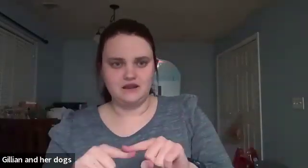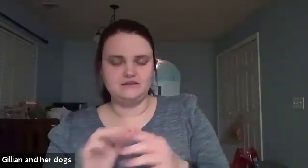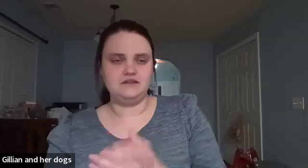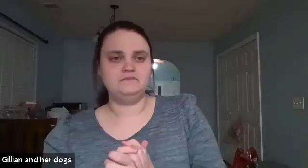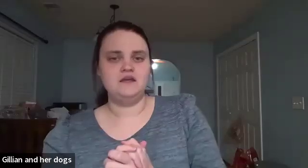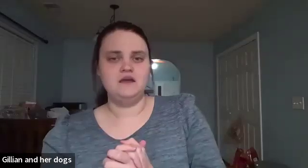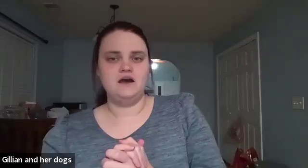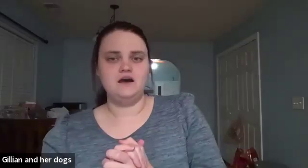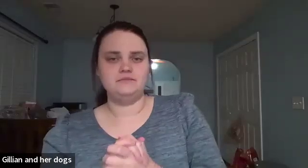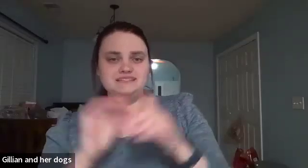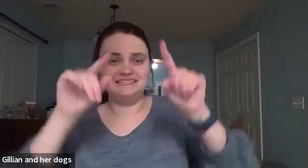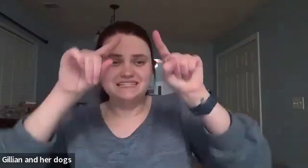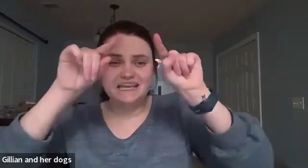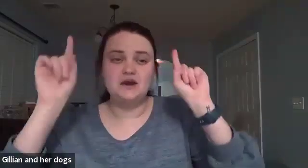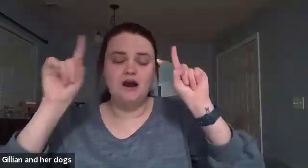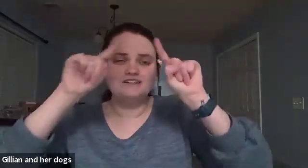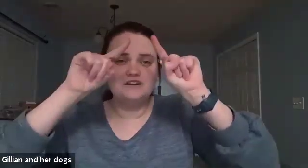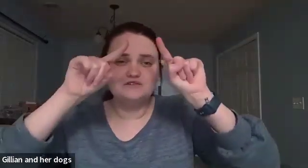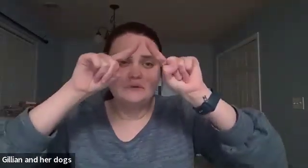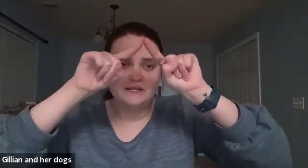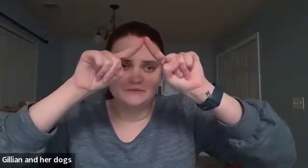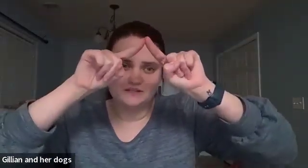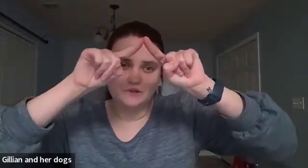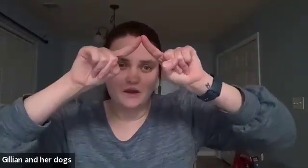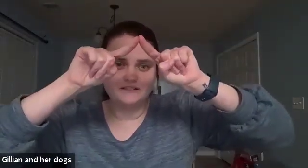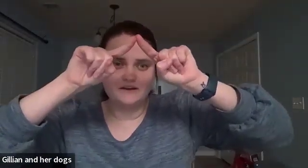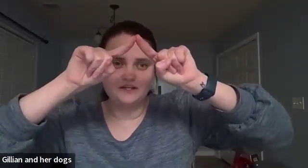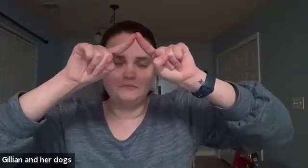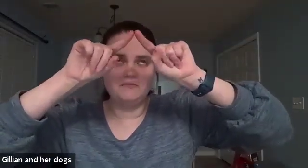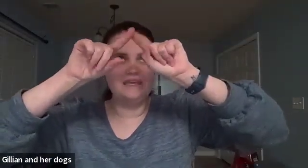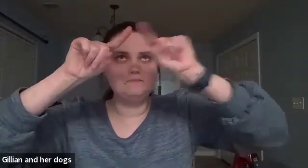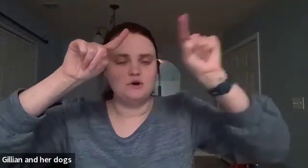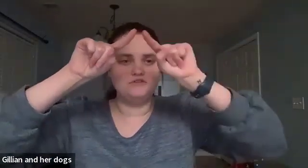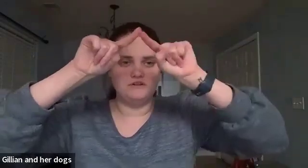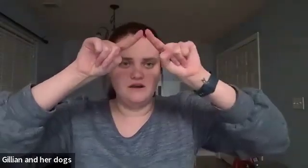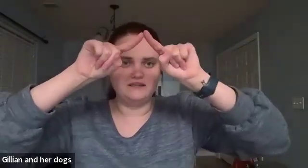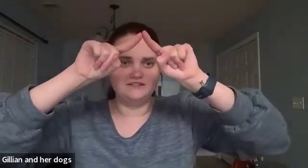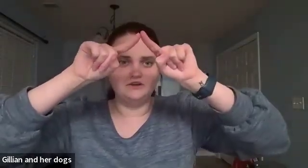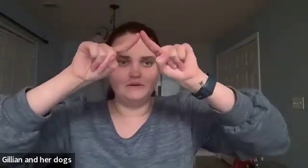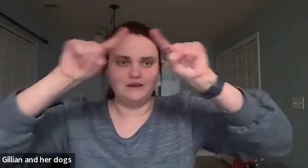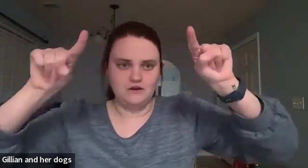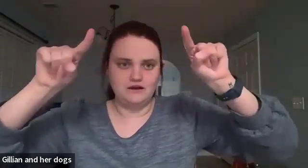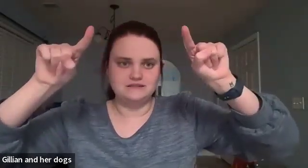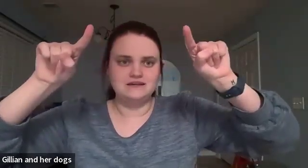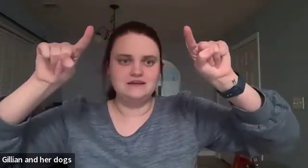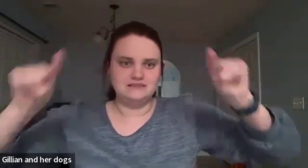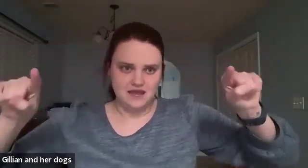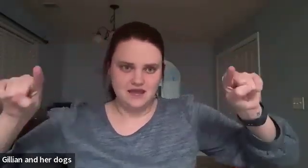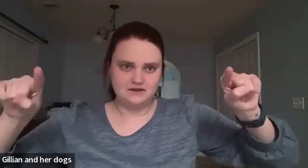kind of thing. Because I did say, I know octagon's weird because with octagon, you're making both the lines. You're going across,